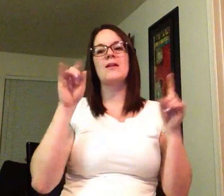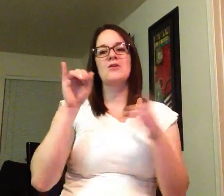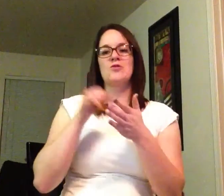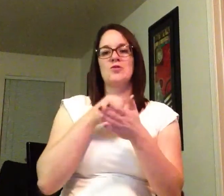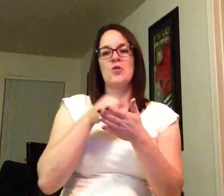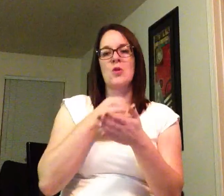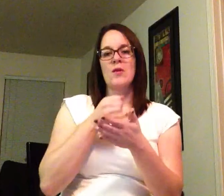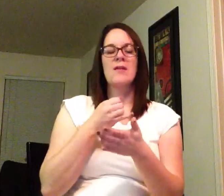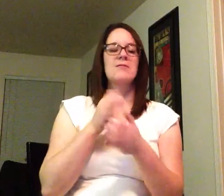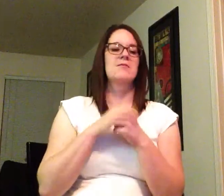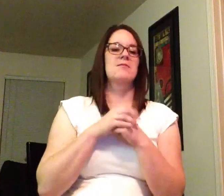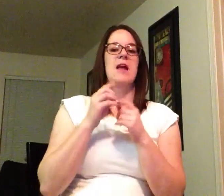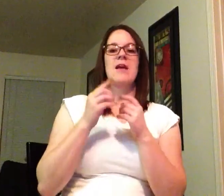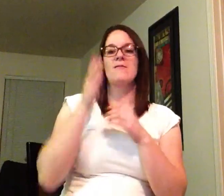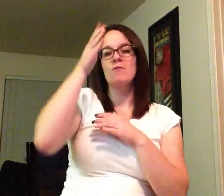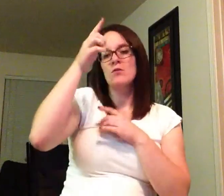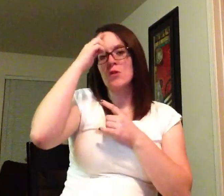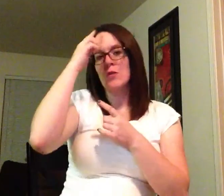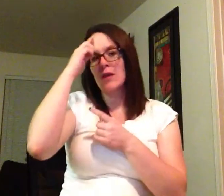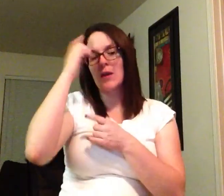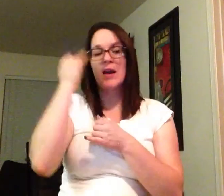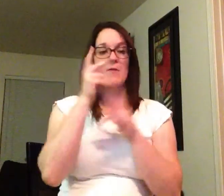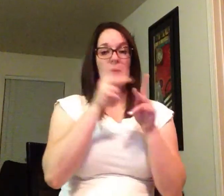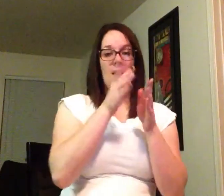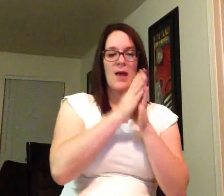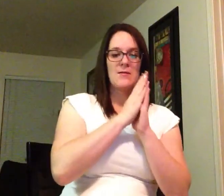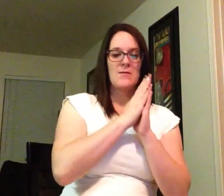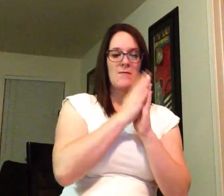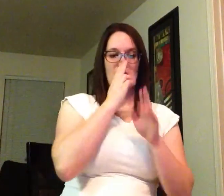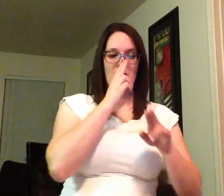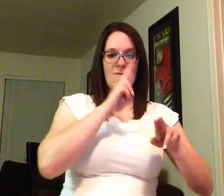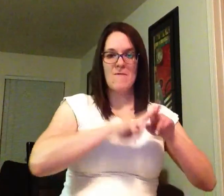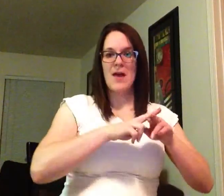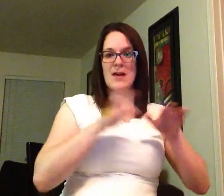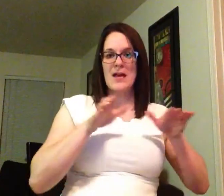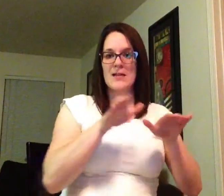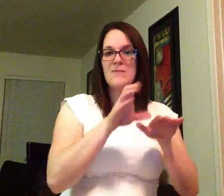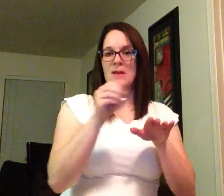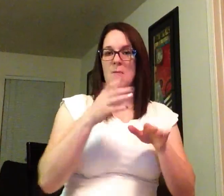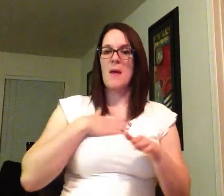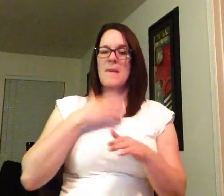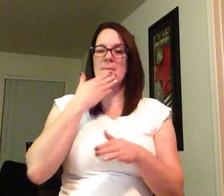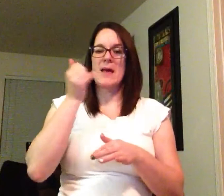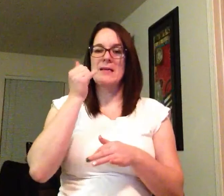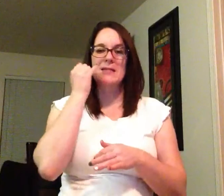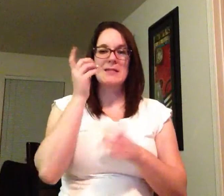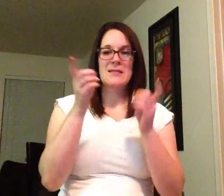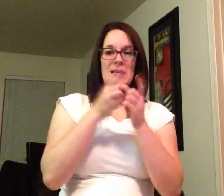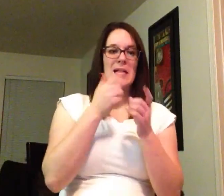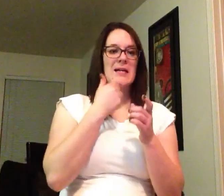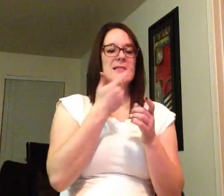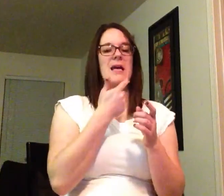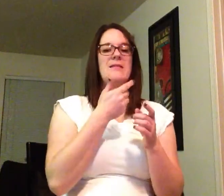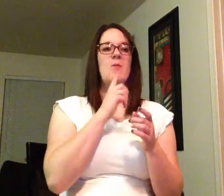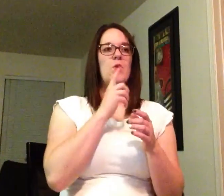fun activities and like my ideal date, I said monetization and fluency in Japanese. I talked a lot about